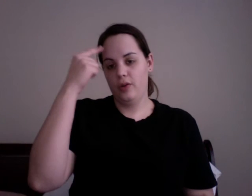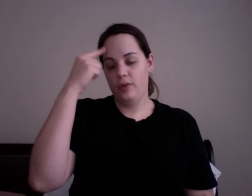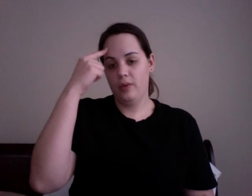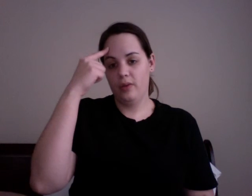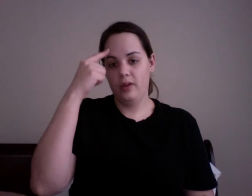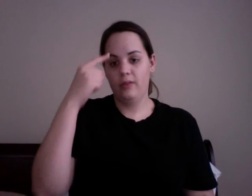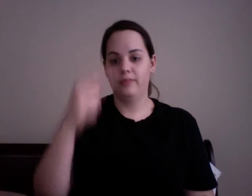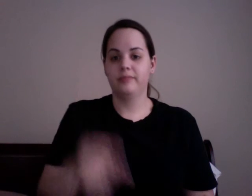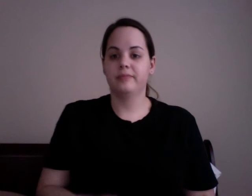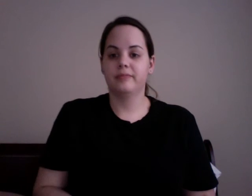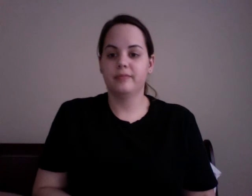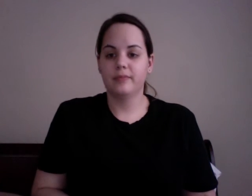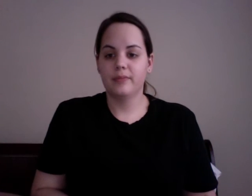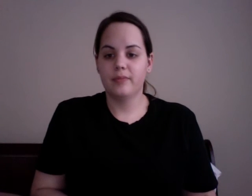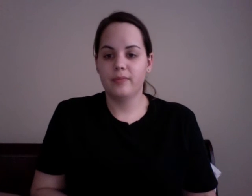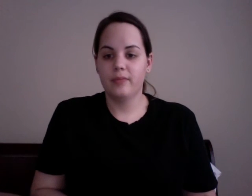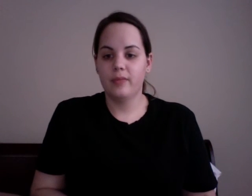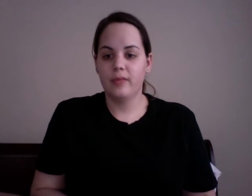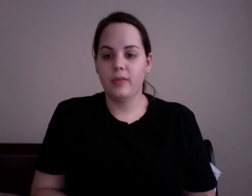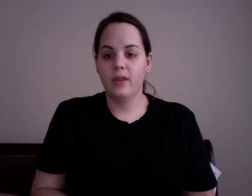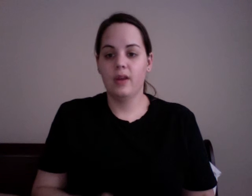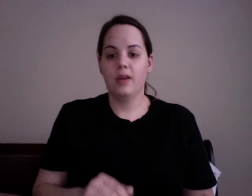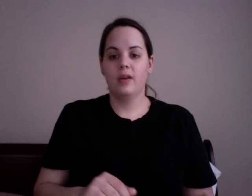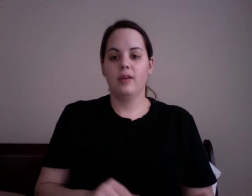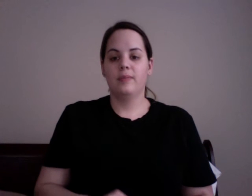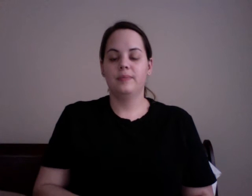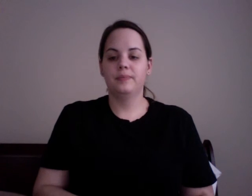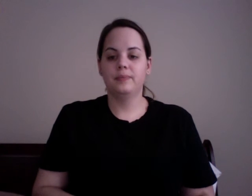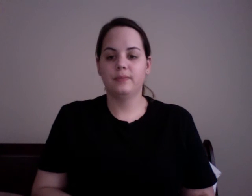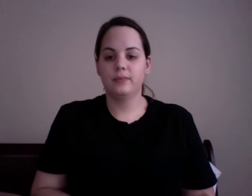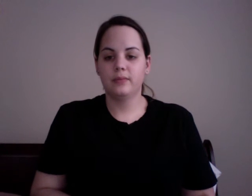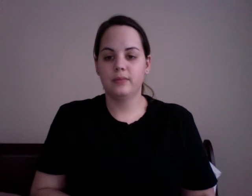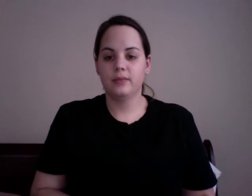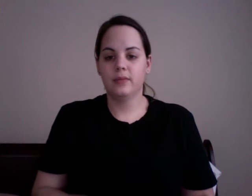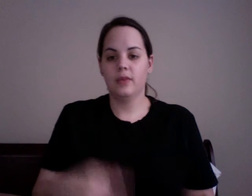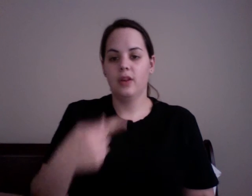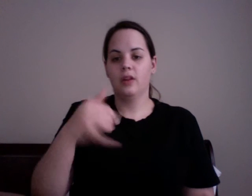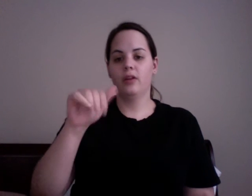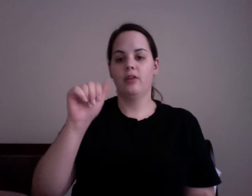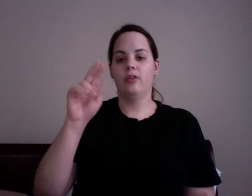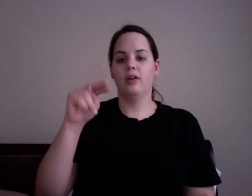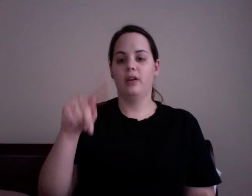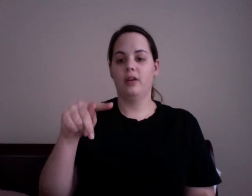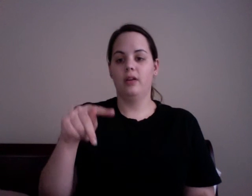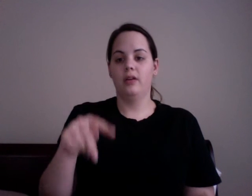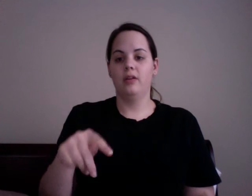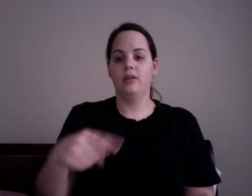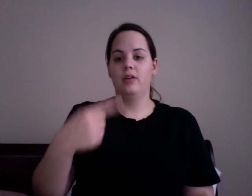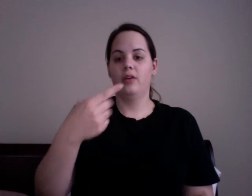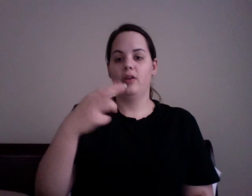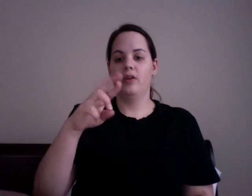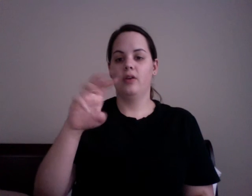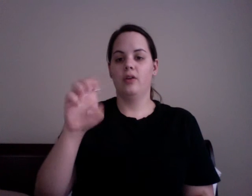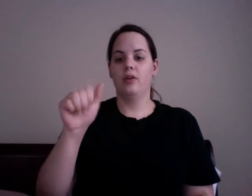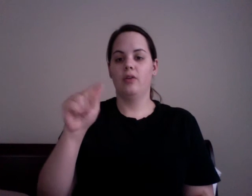Ished. Oh, does that make more sense? Giant. Like giant. Great. Let's be careful now because